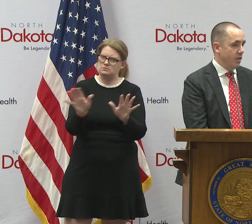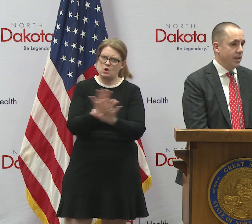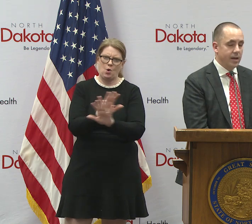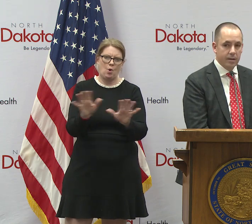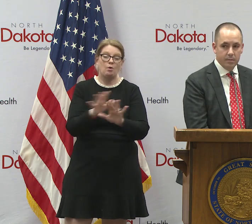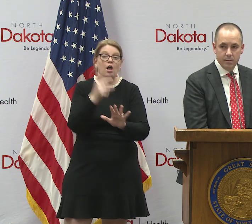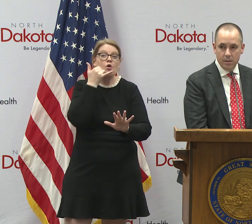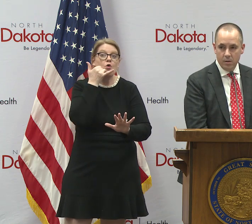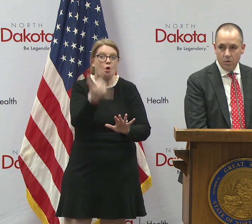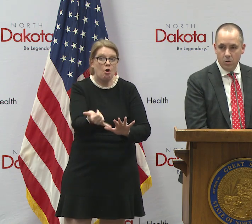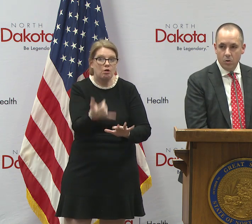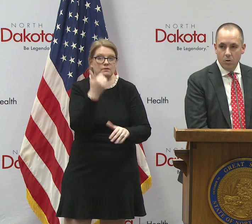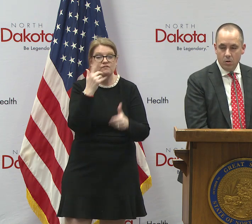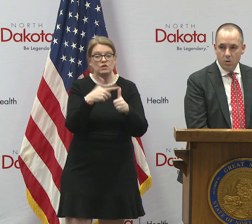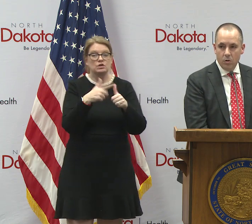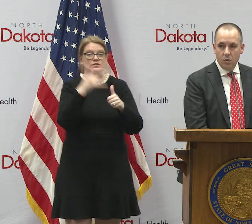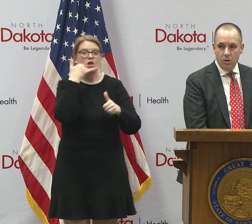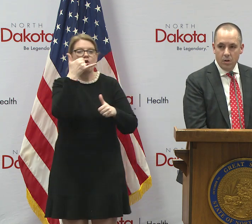that are front line.